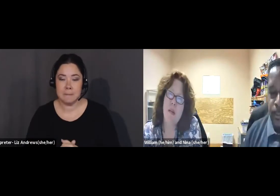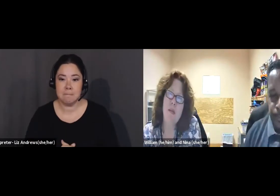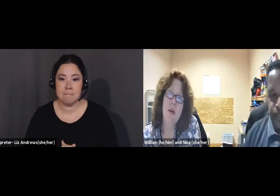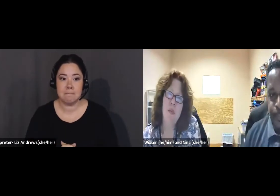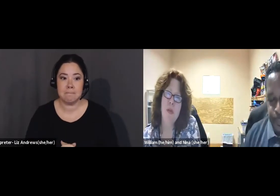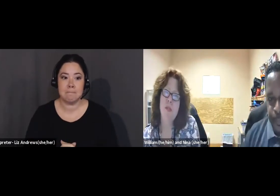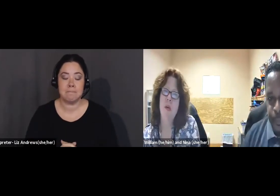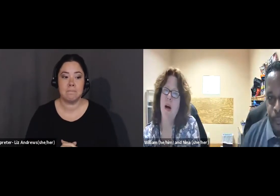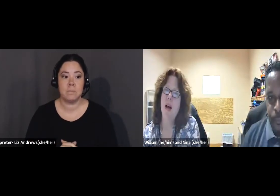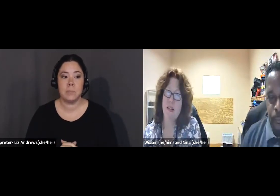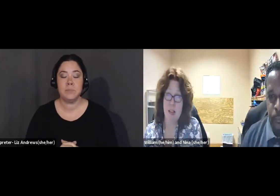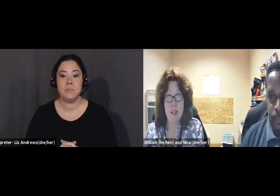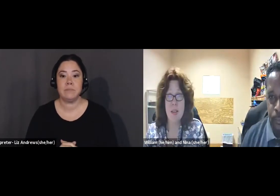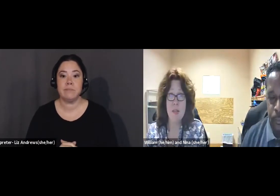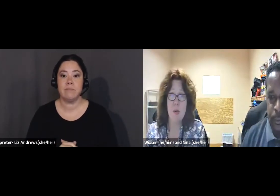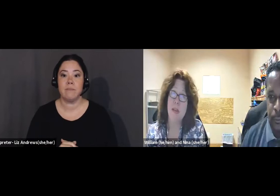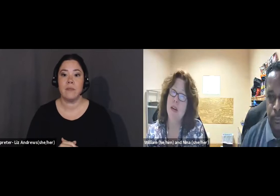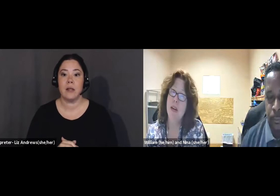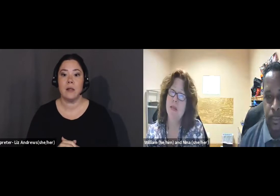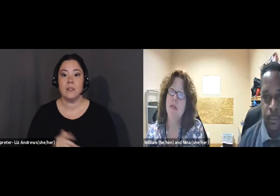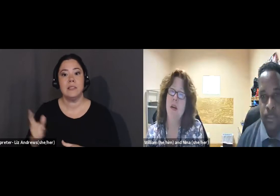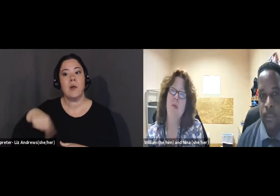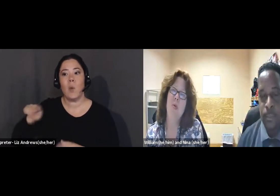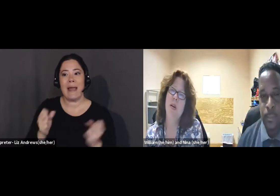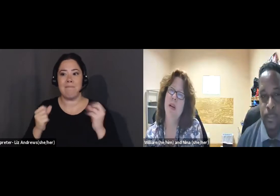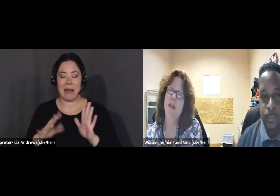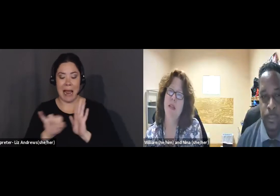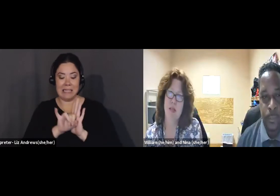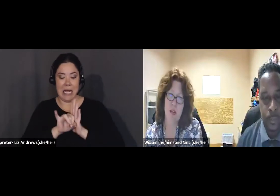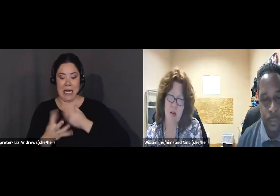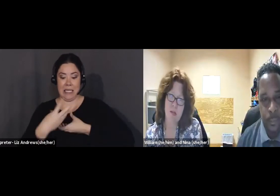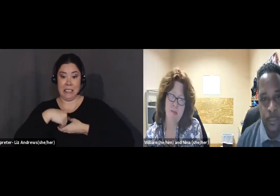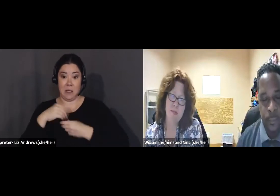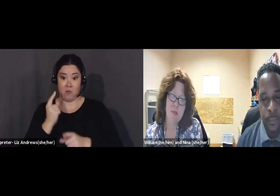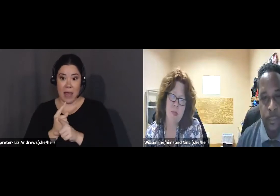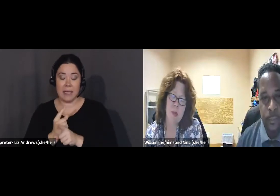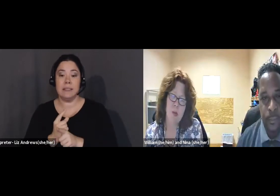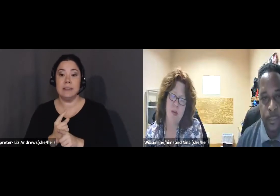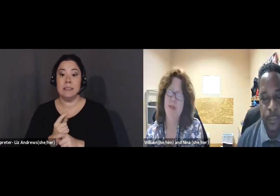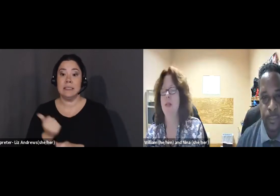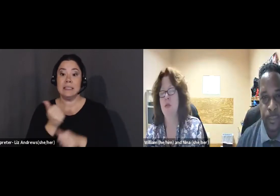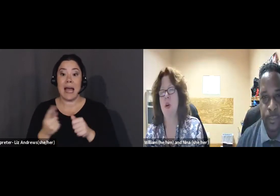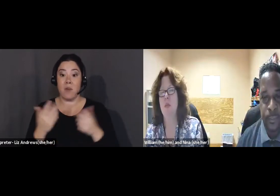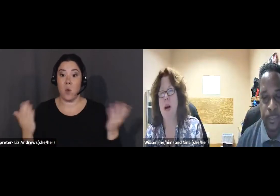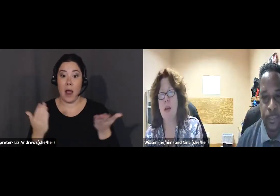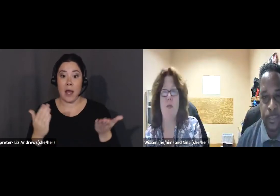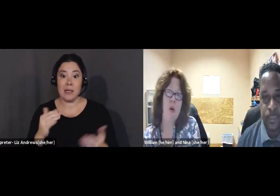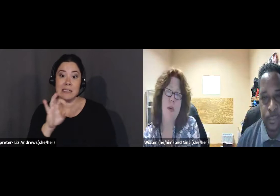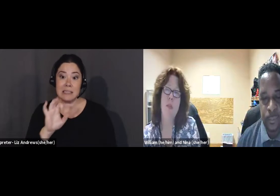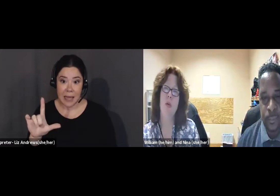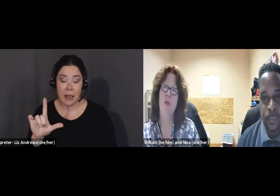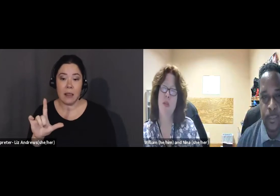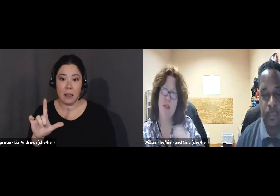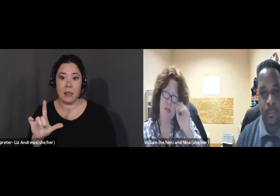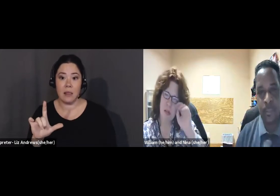We all have multiple identities within us. Everyone at the SIL, well, the SIL is run by